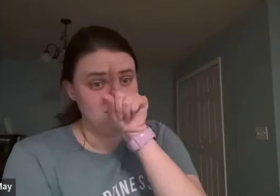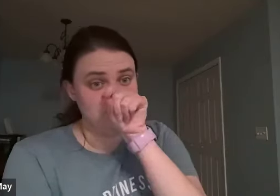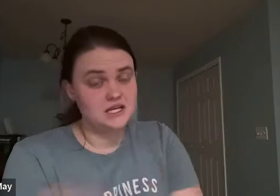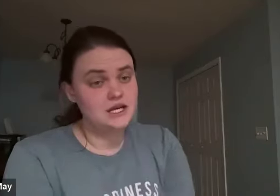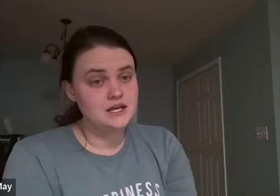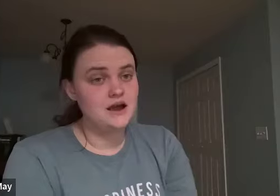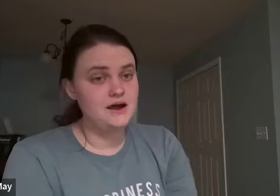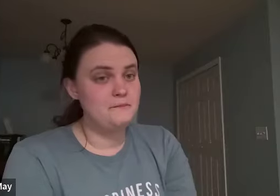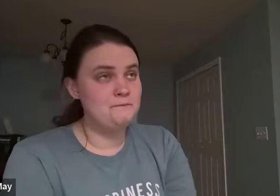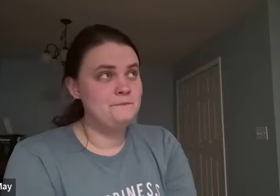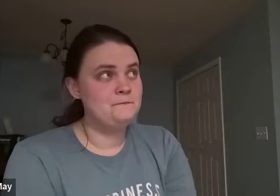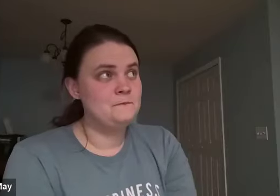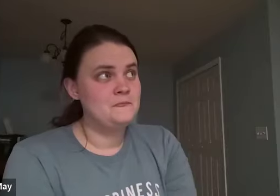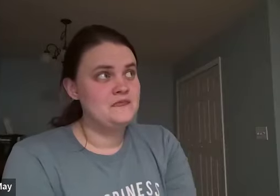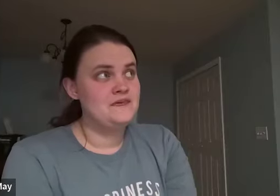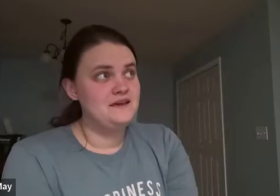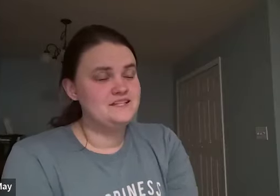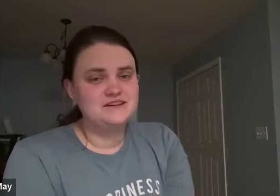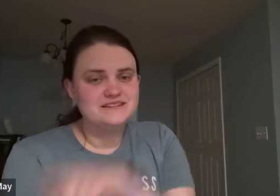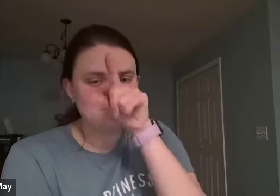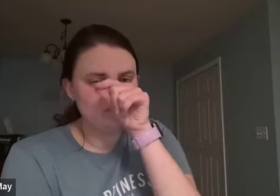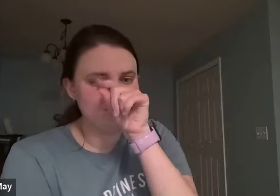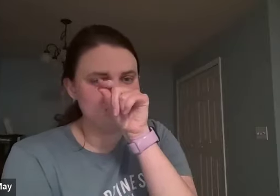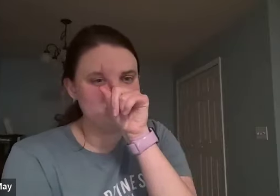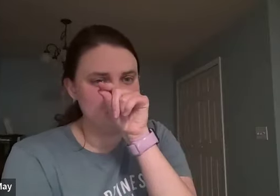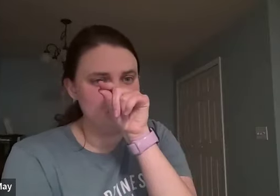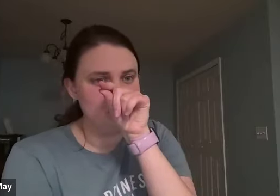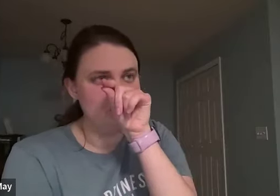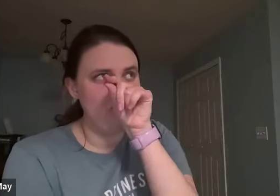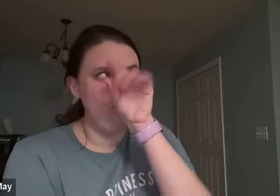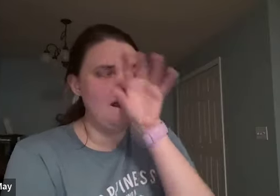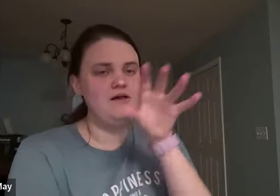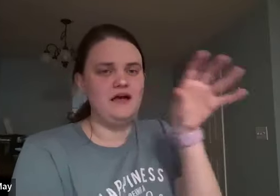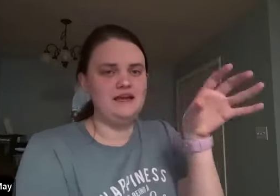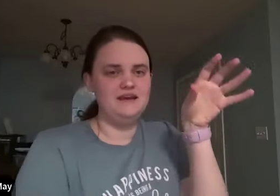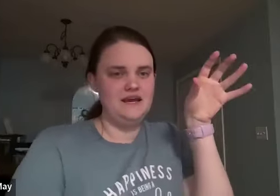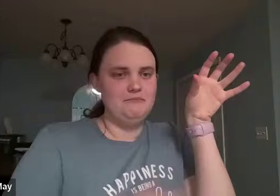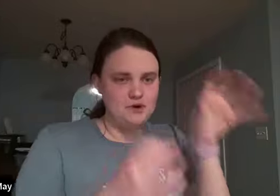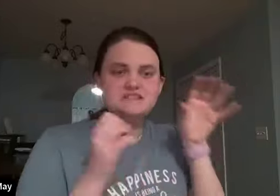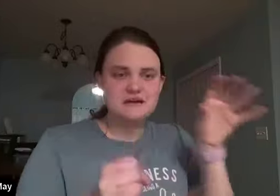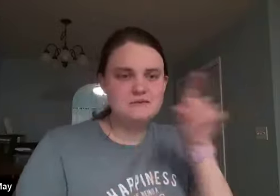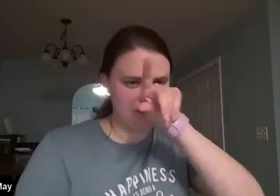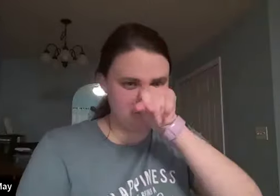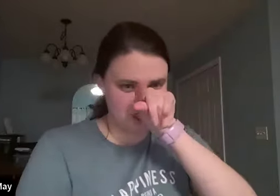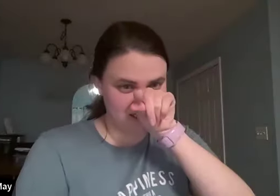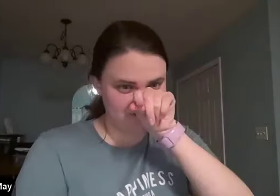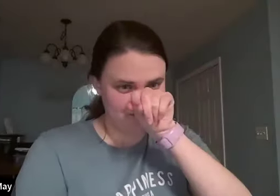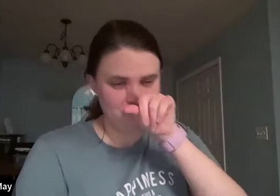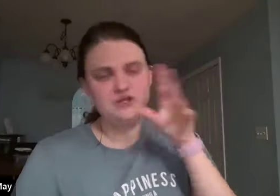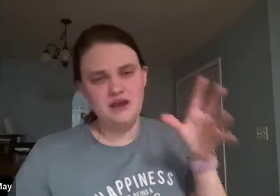chicken. Because this one is just so well, like most of the time people think of as chicken. When you have